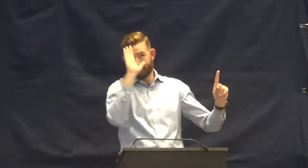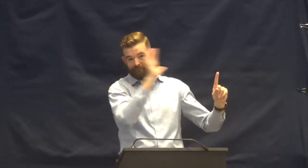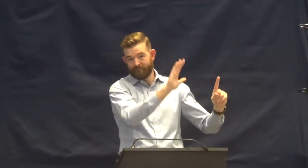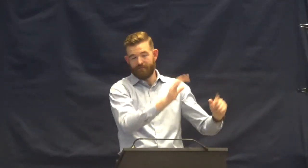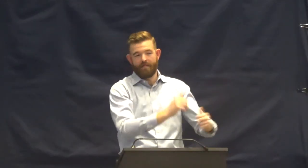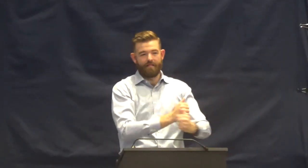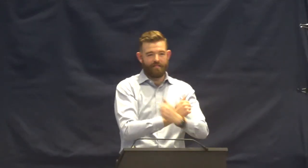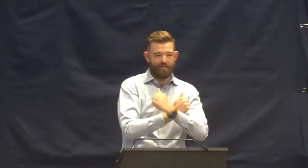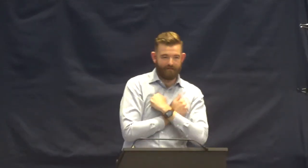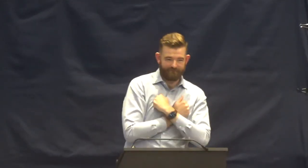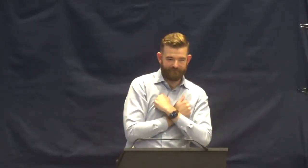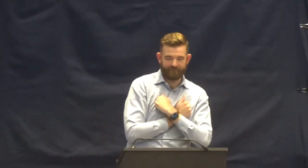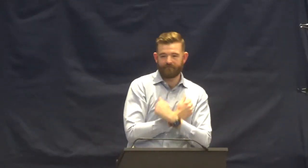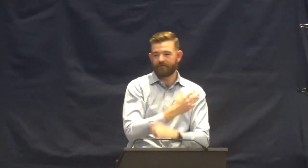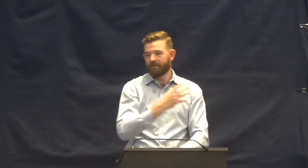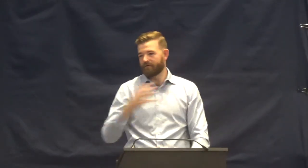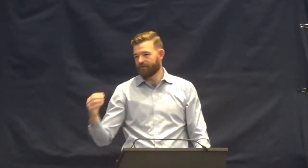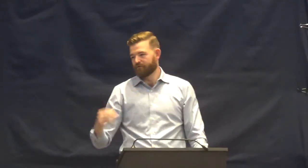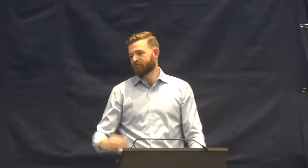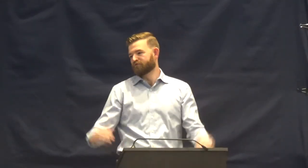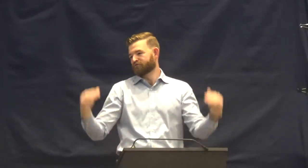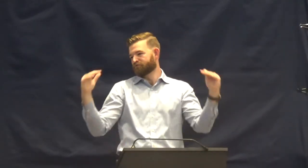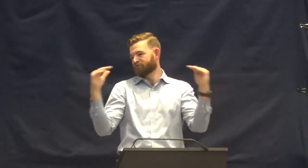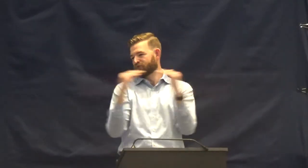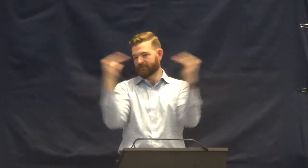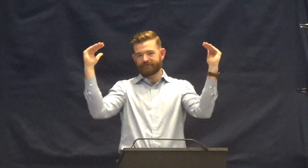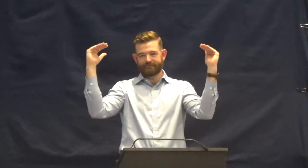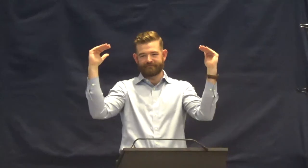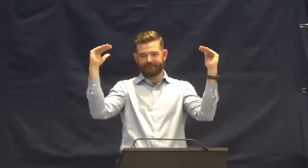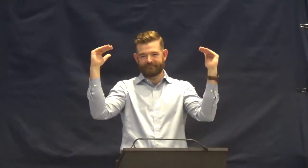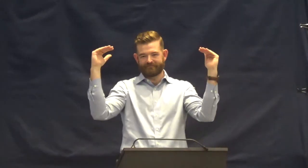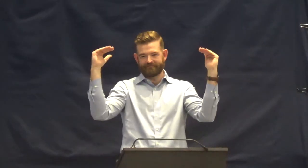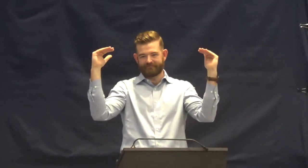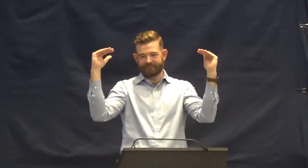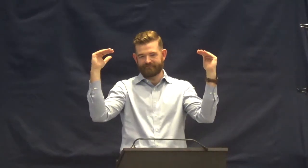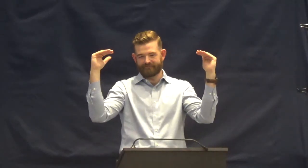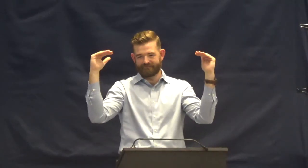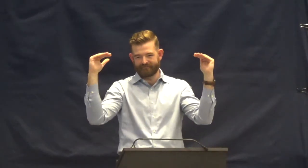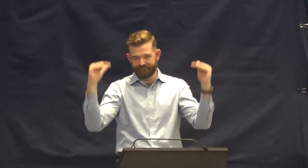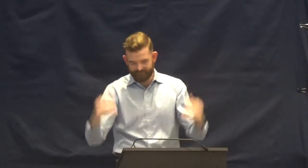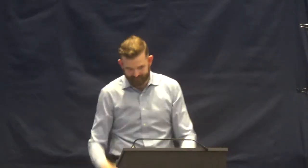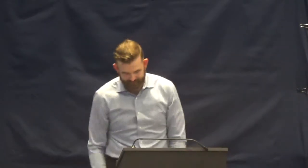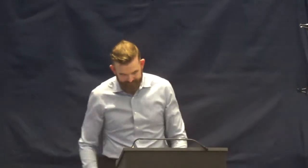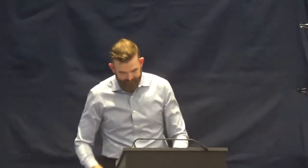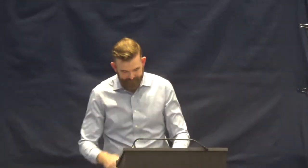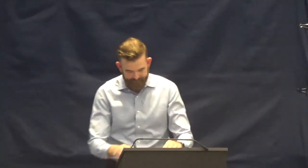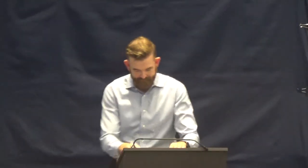And interrupt with the love of God and the message of equality.